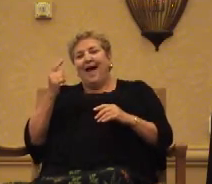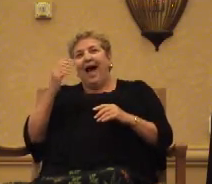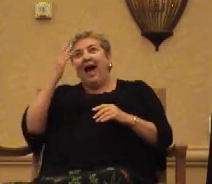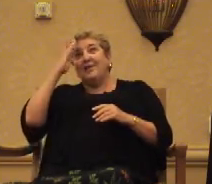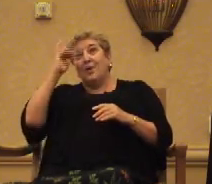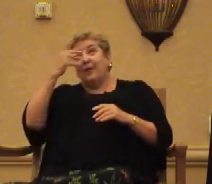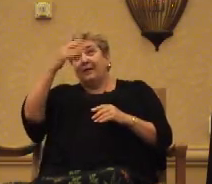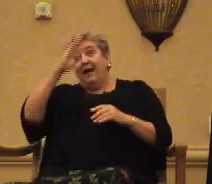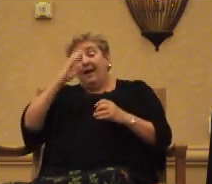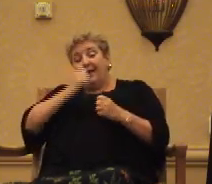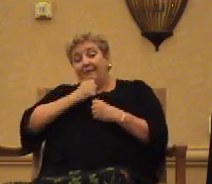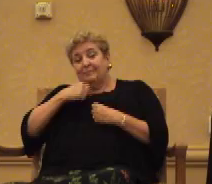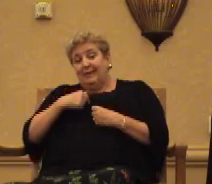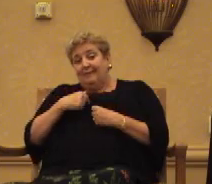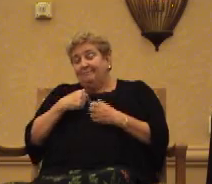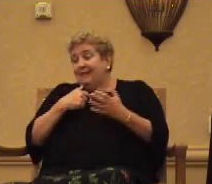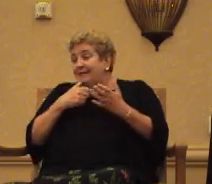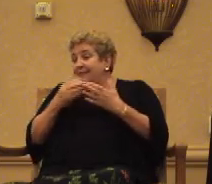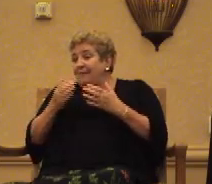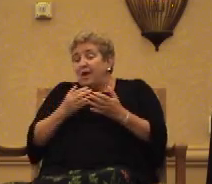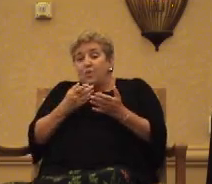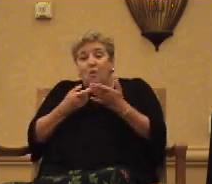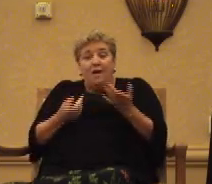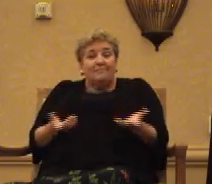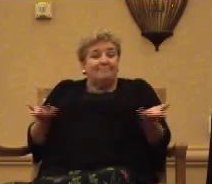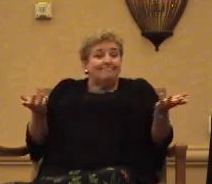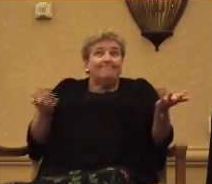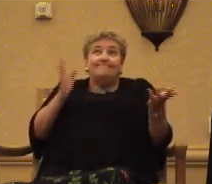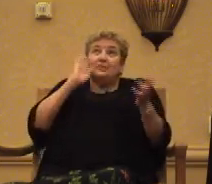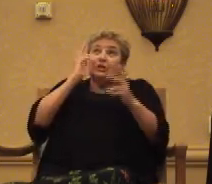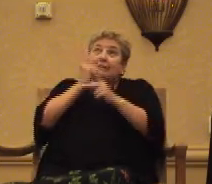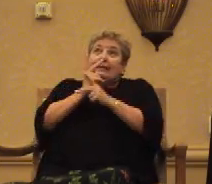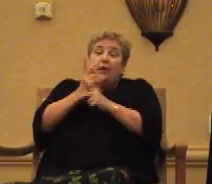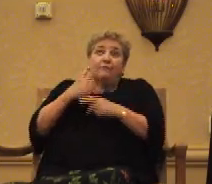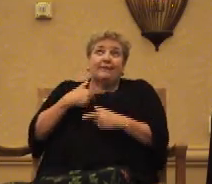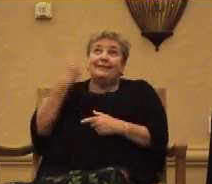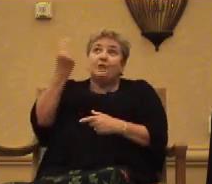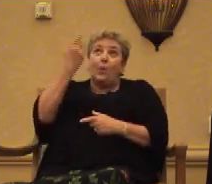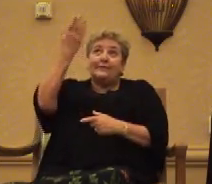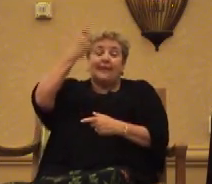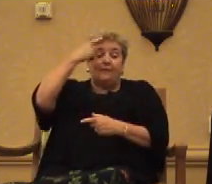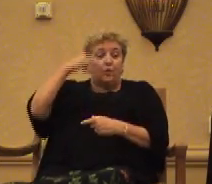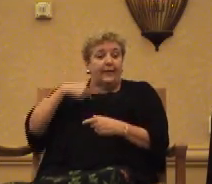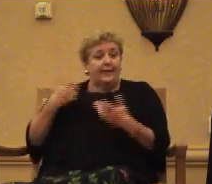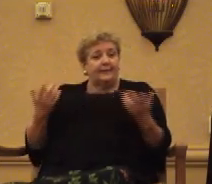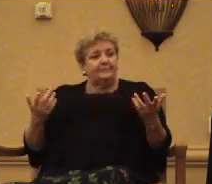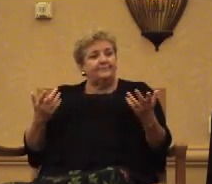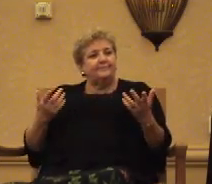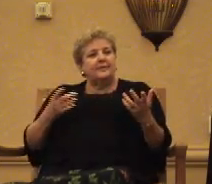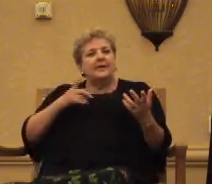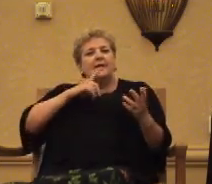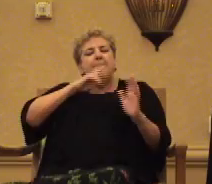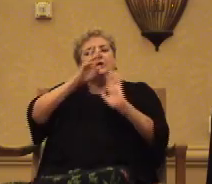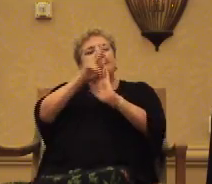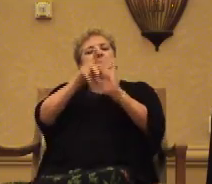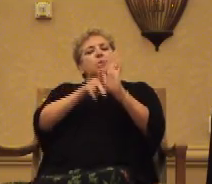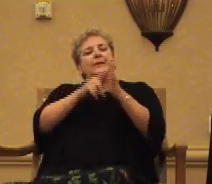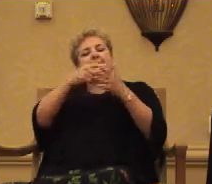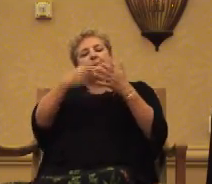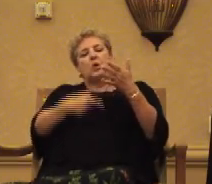me, and no matter what, He will take care of me. He's always there for me. There's a principle that I think some of us build our lives on,